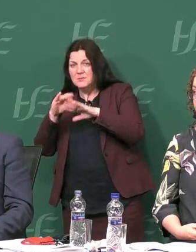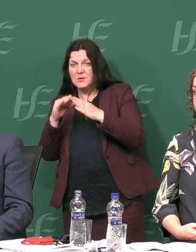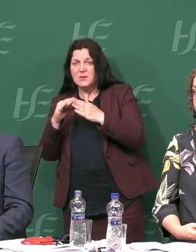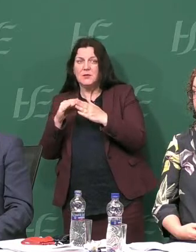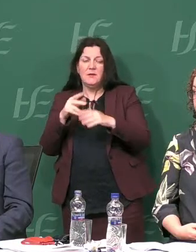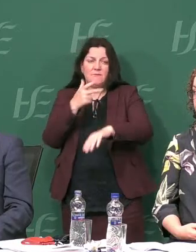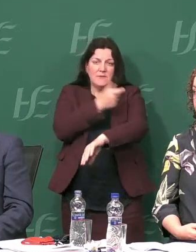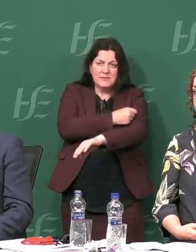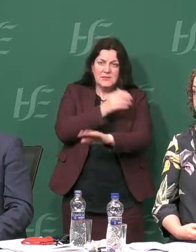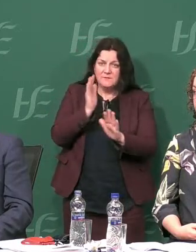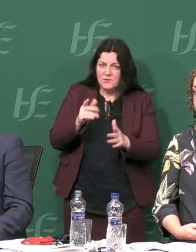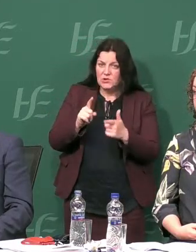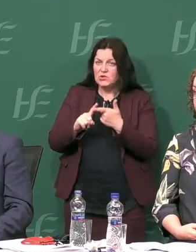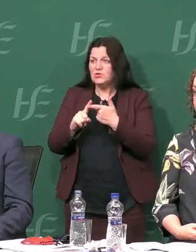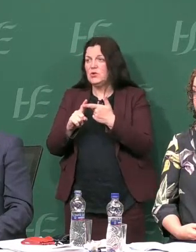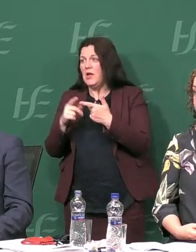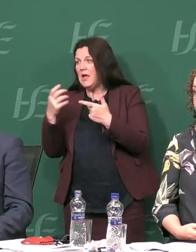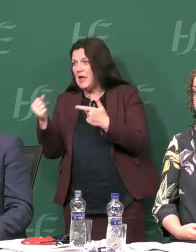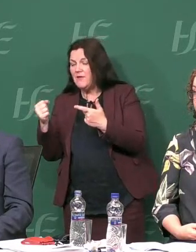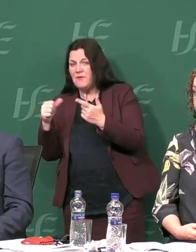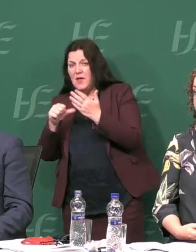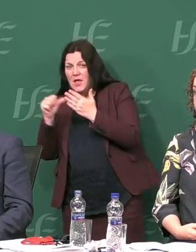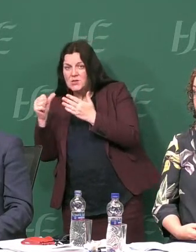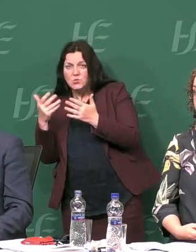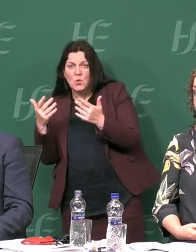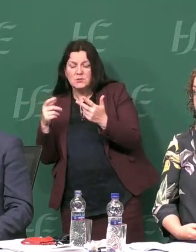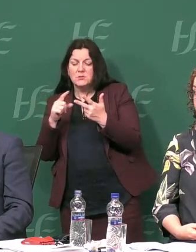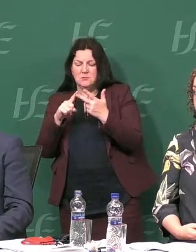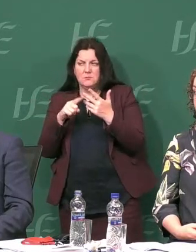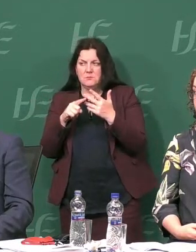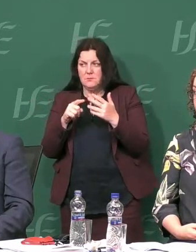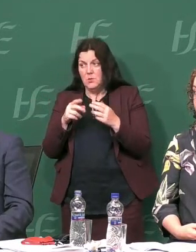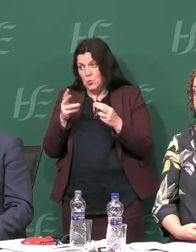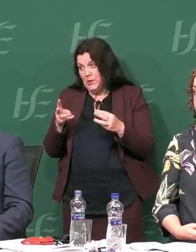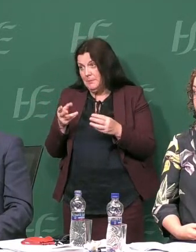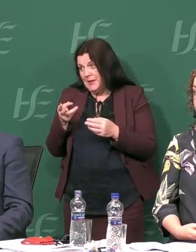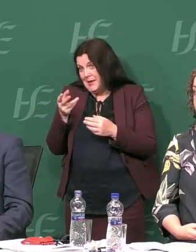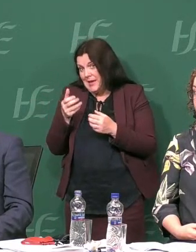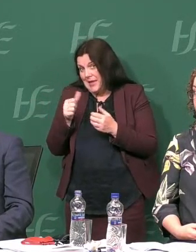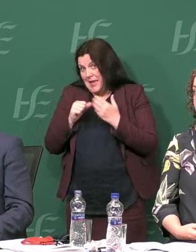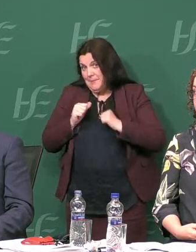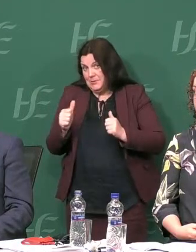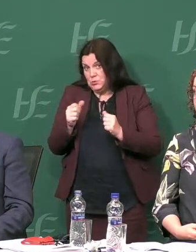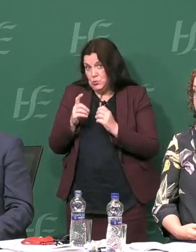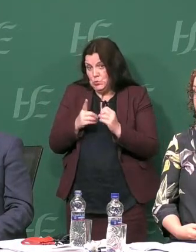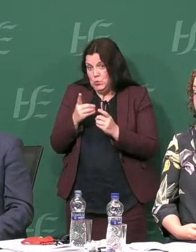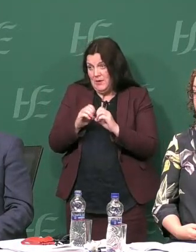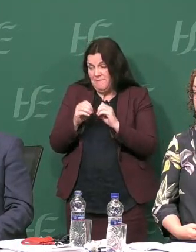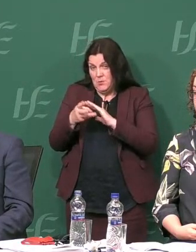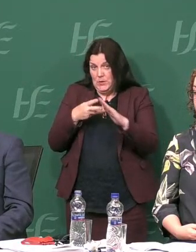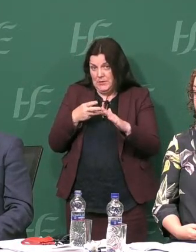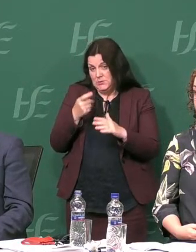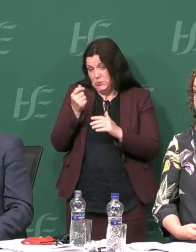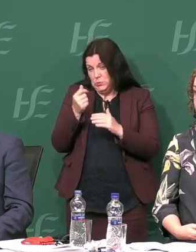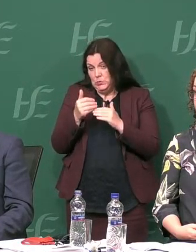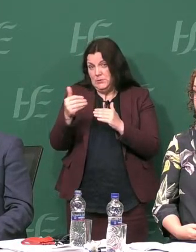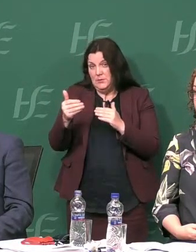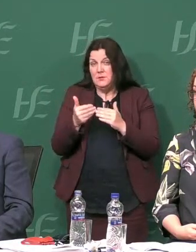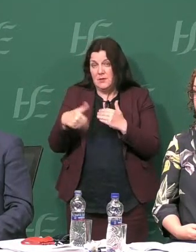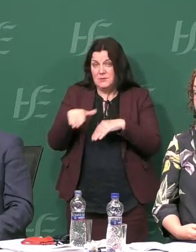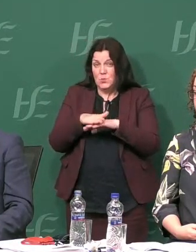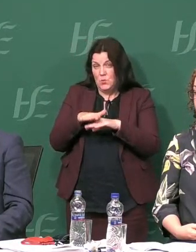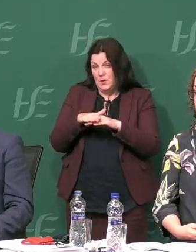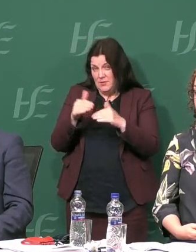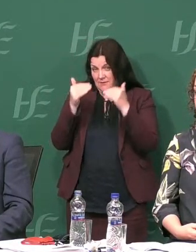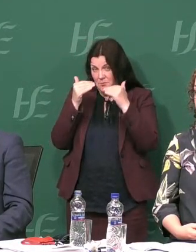So that's where the data is coming from. We will be in a position to produce that weekly, very shortly. That's where the data is coming